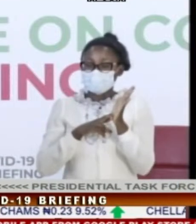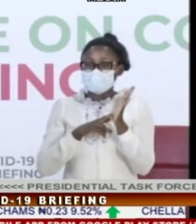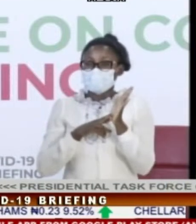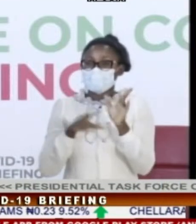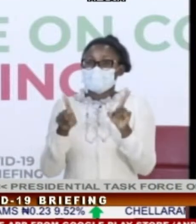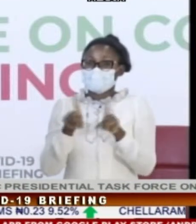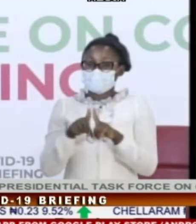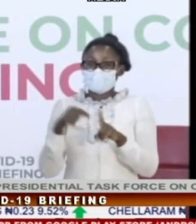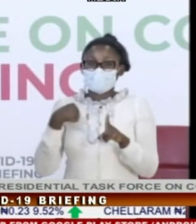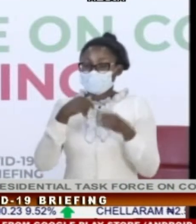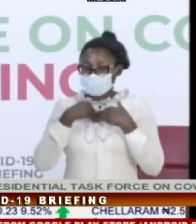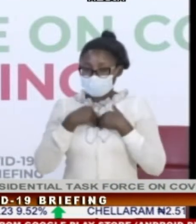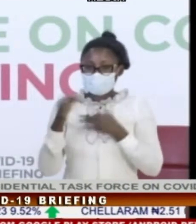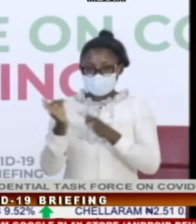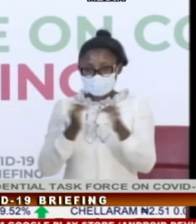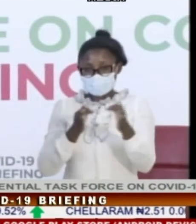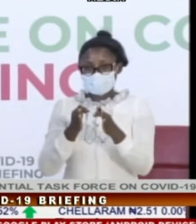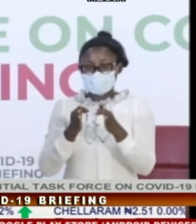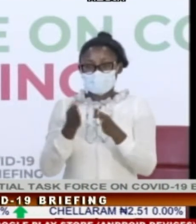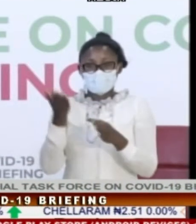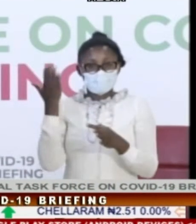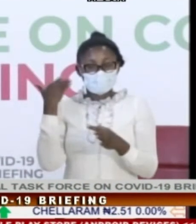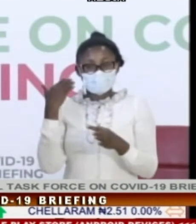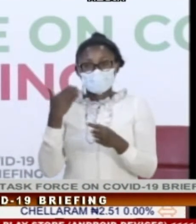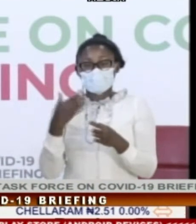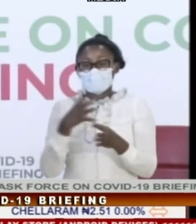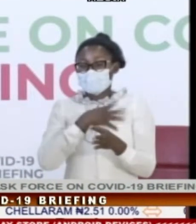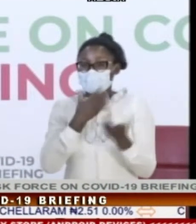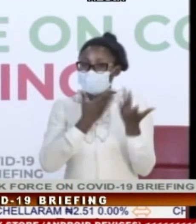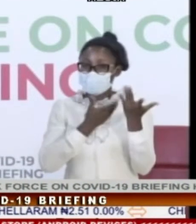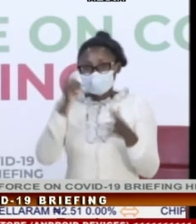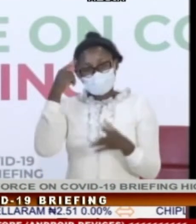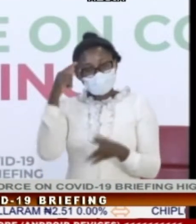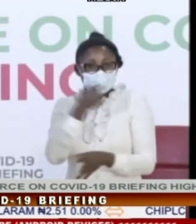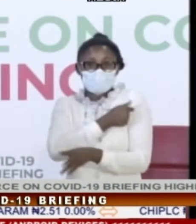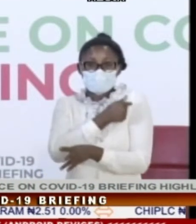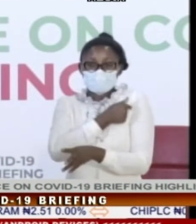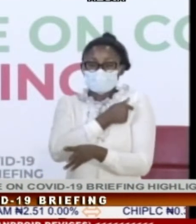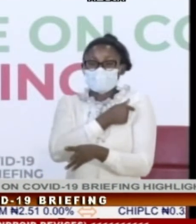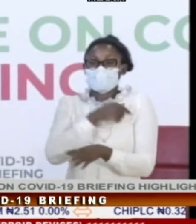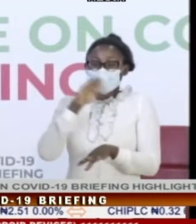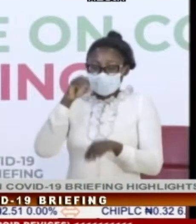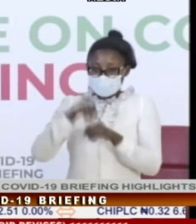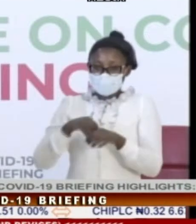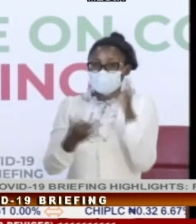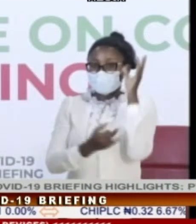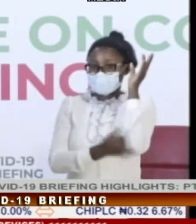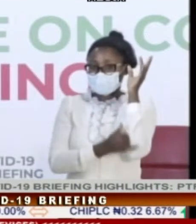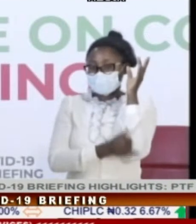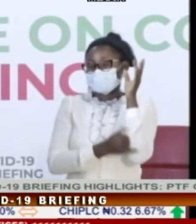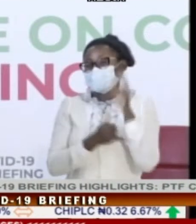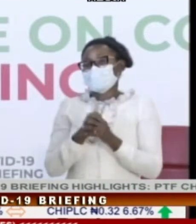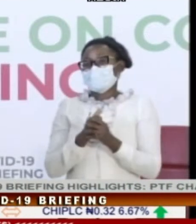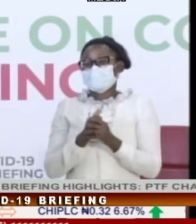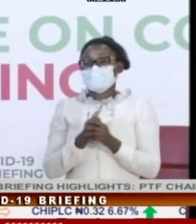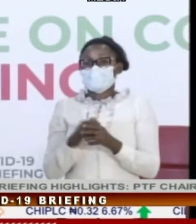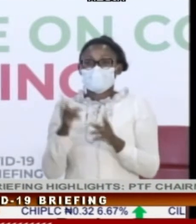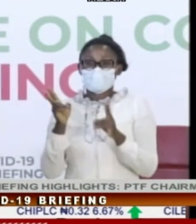as we anticipate the arrival of vaccines on the shores of our country very